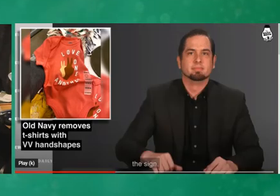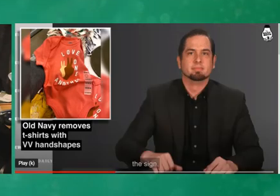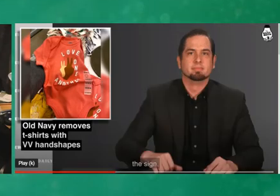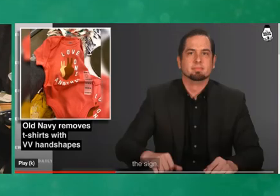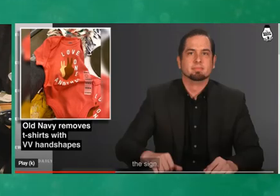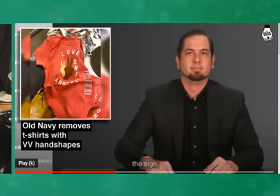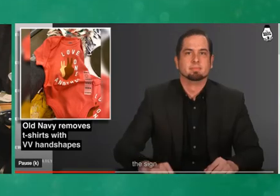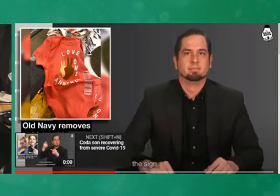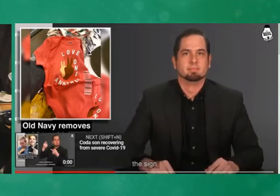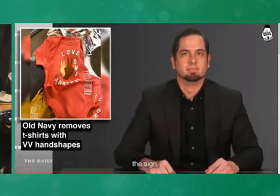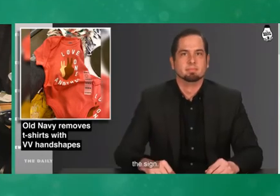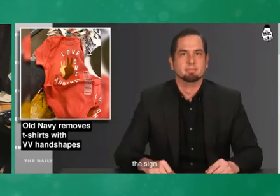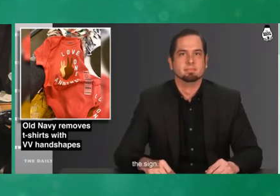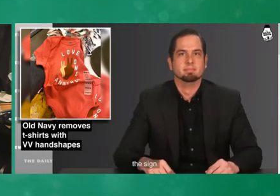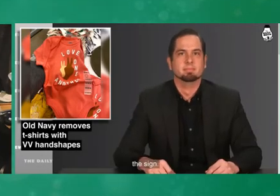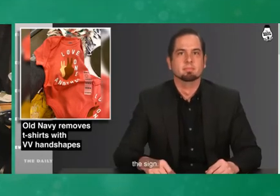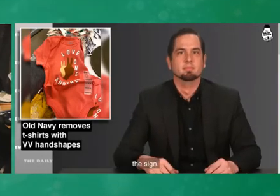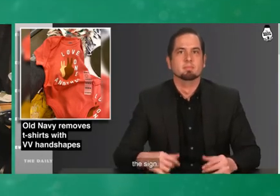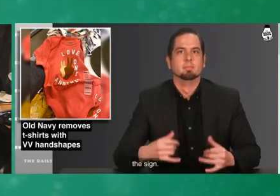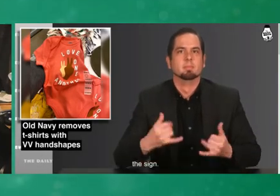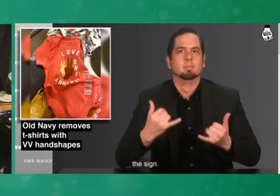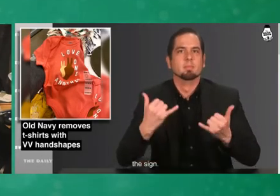forward.